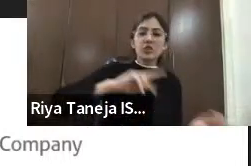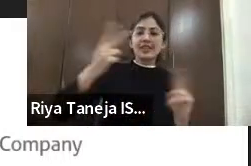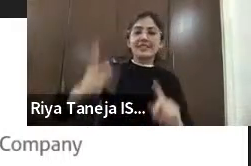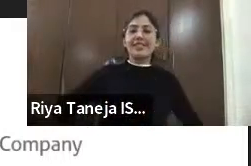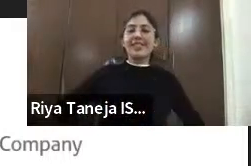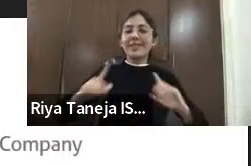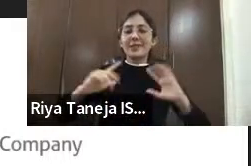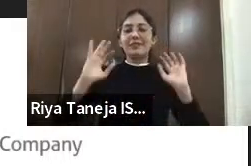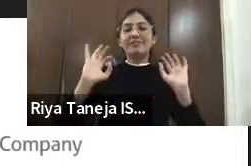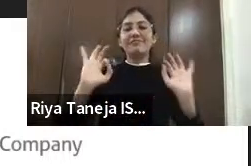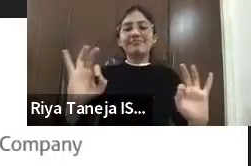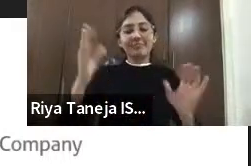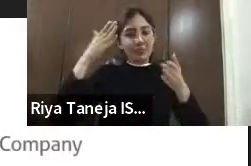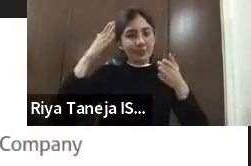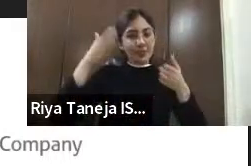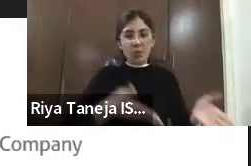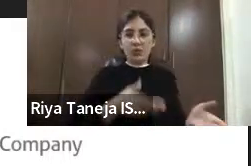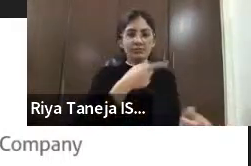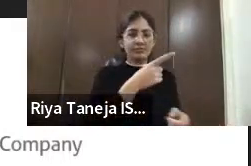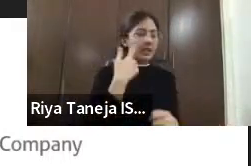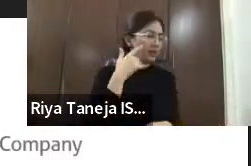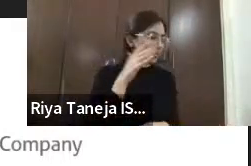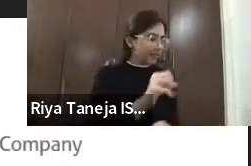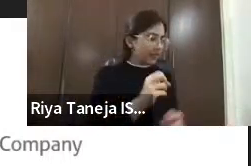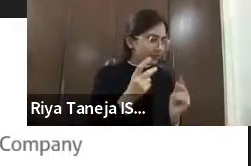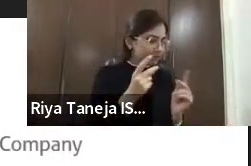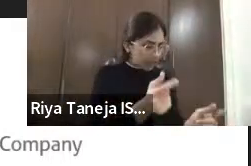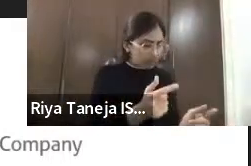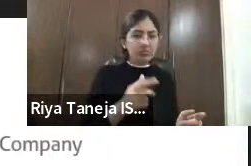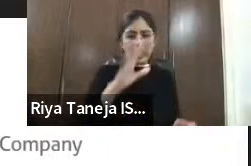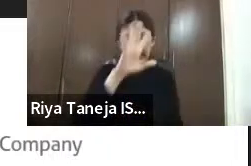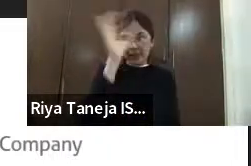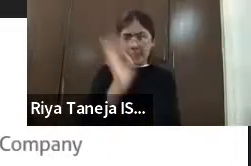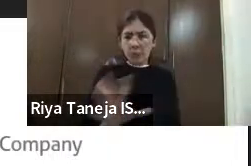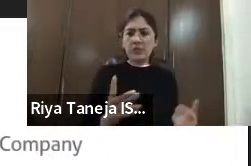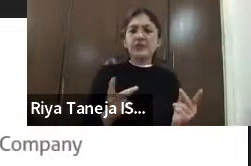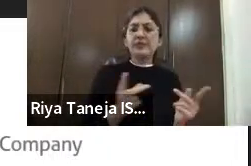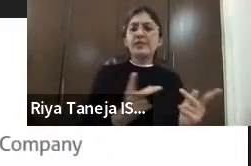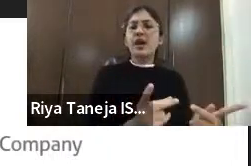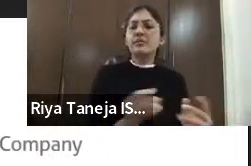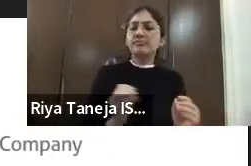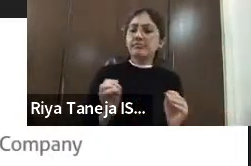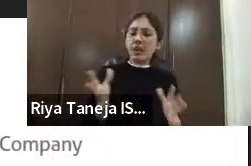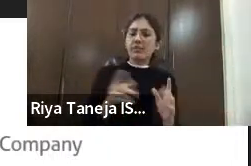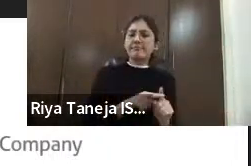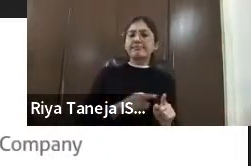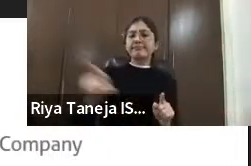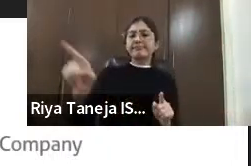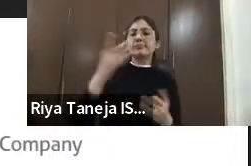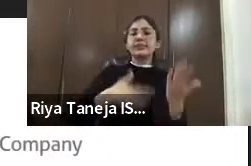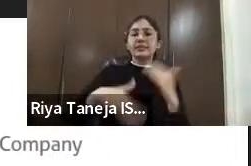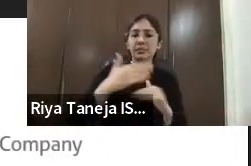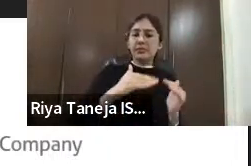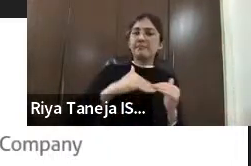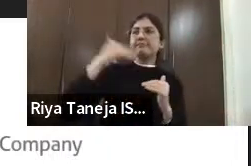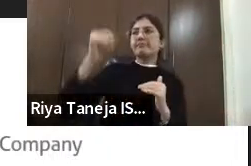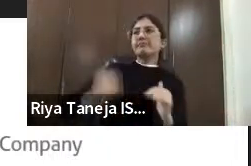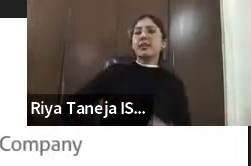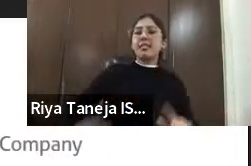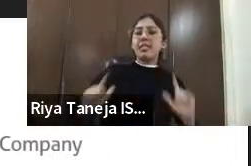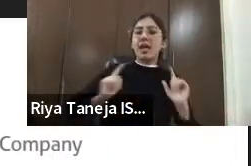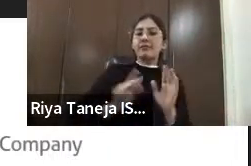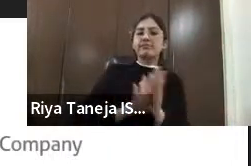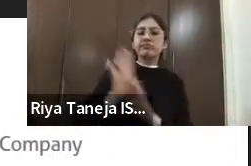focusing on early identification and intervention of children with disabilities providing them with special education